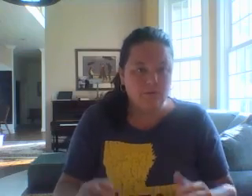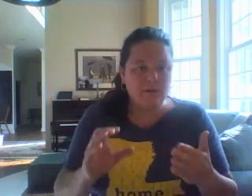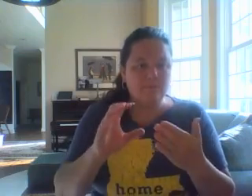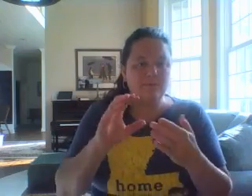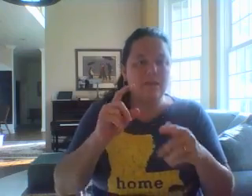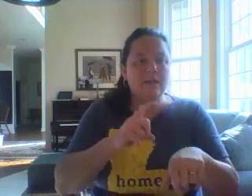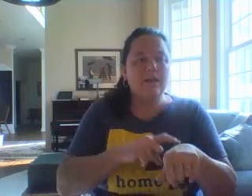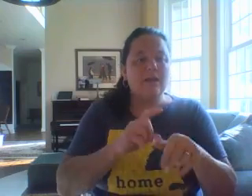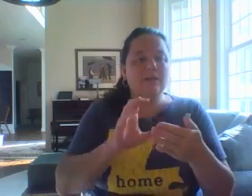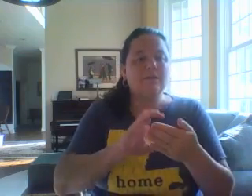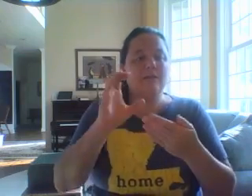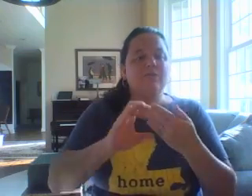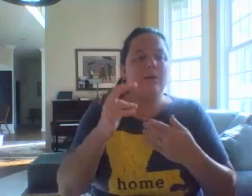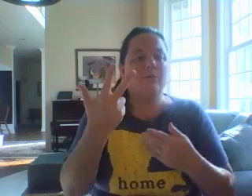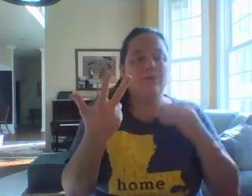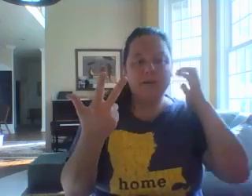Okay, it's time for chapter 3.